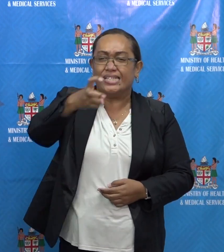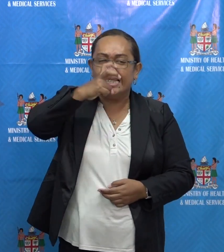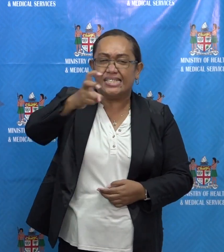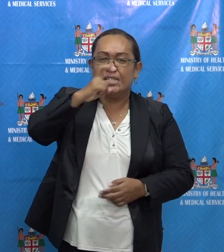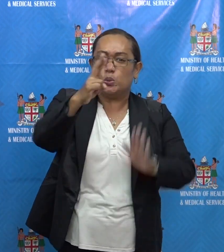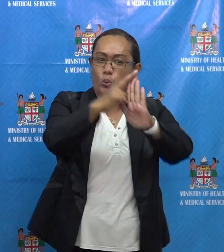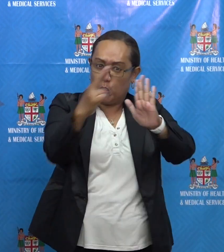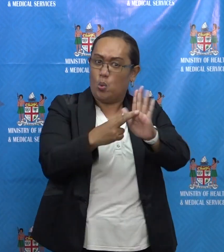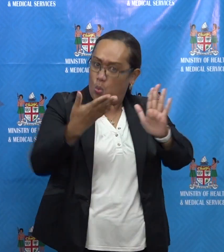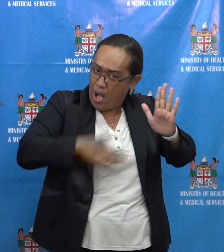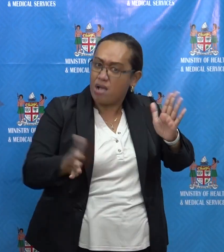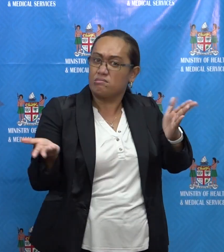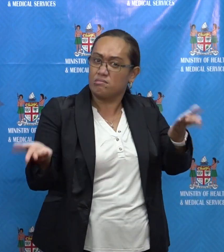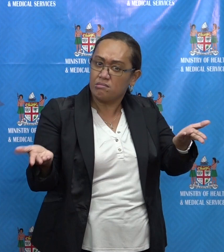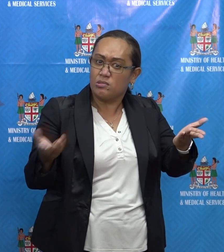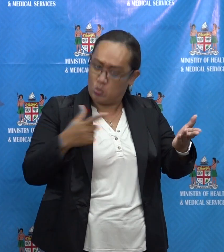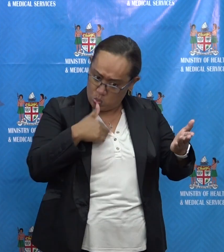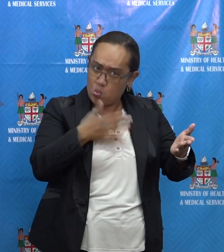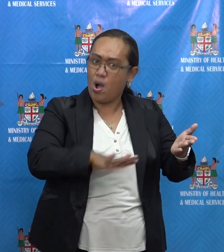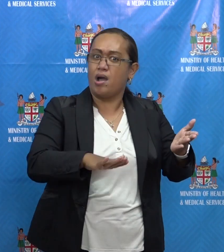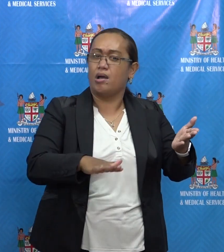get people to comply to the COVID safe